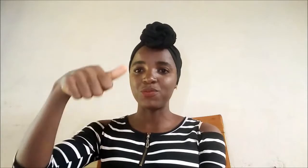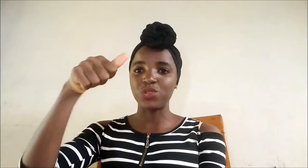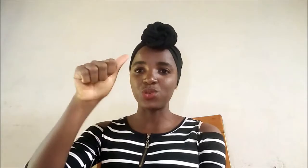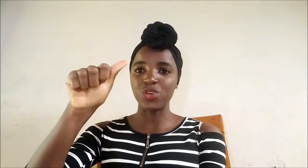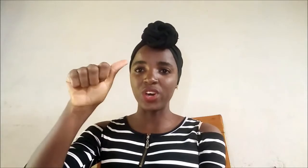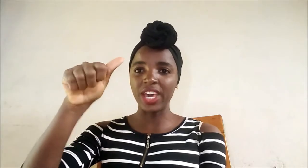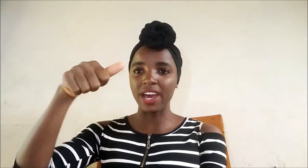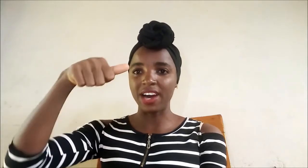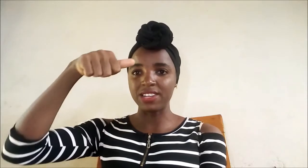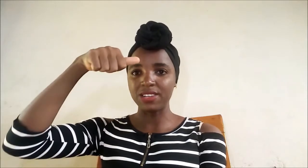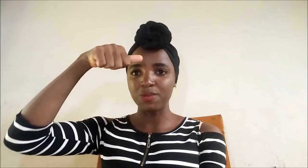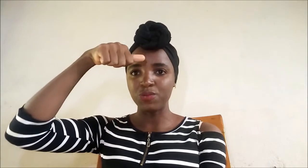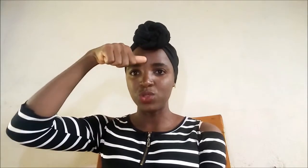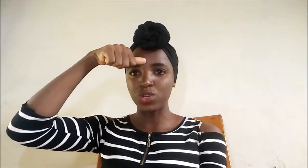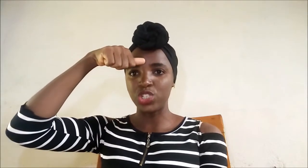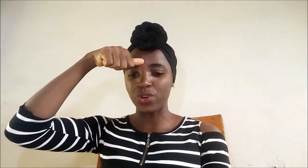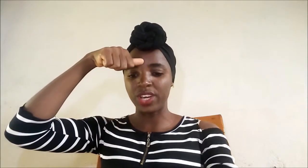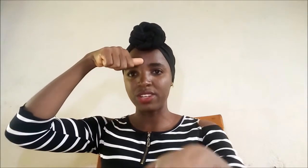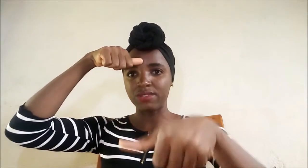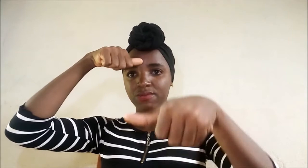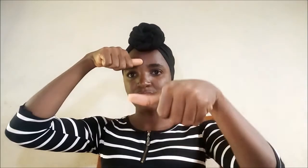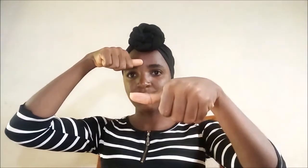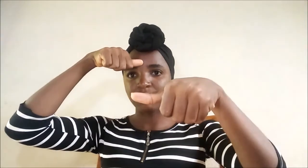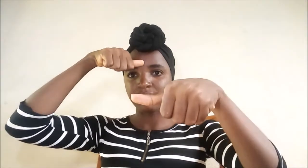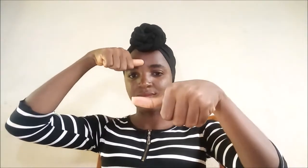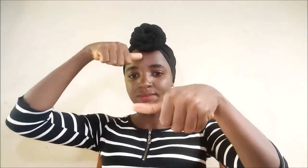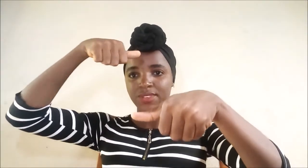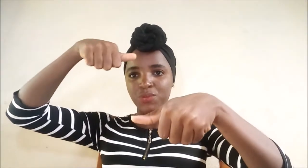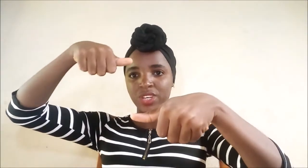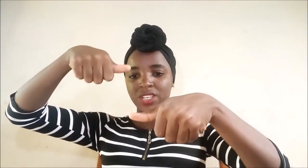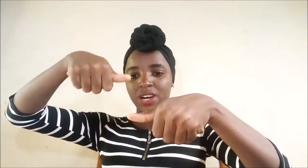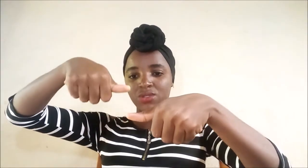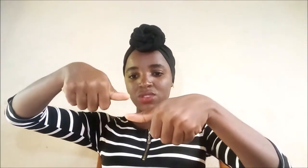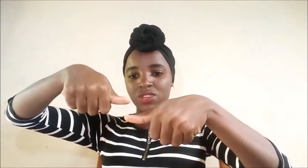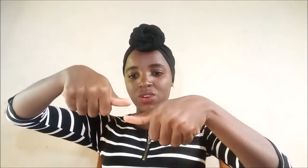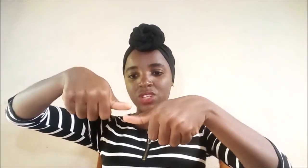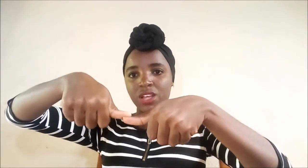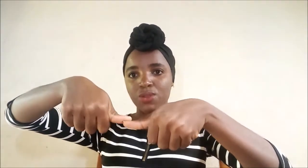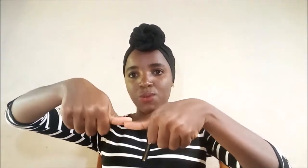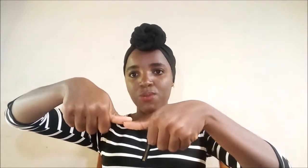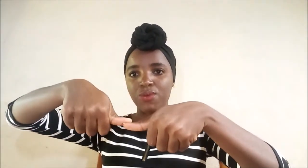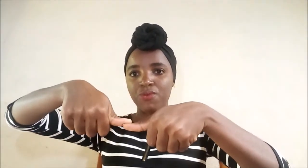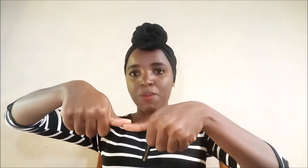So your A hand, touch your head, bring it down to the other thumb. Remember,